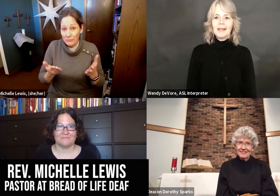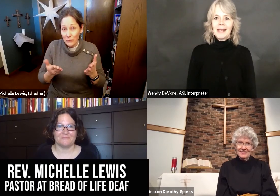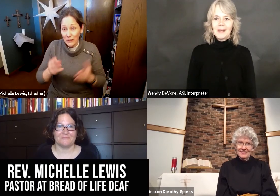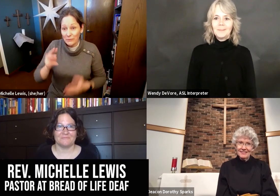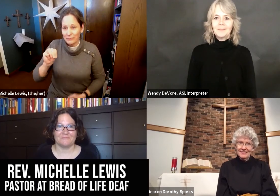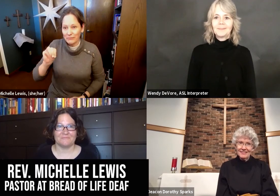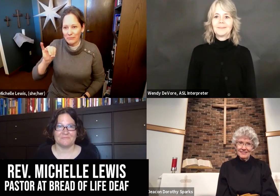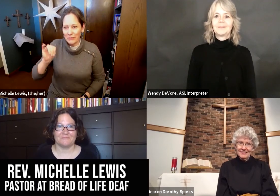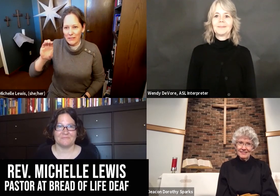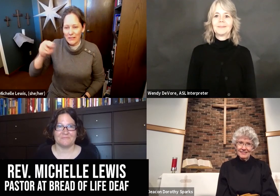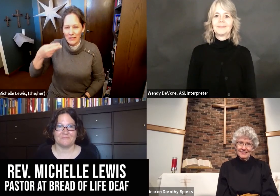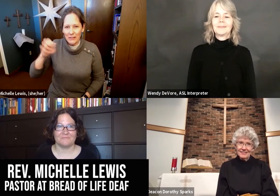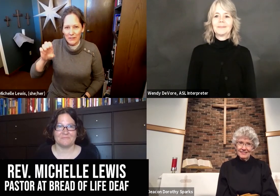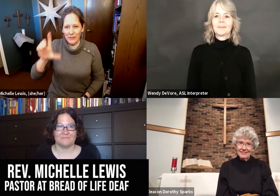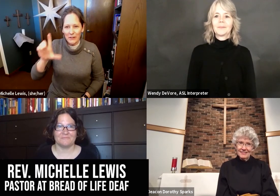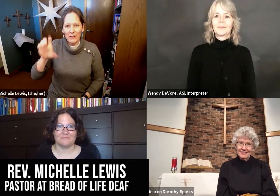My name